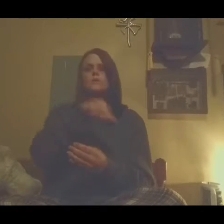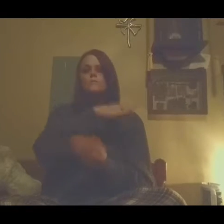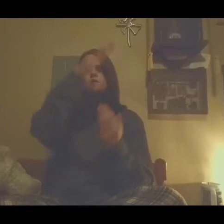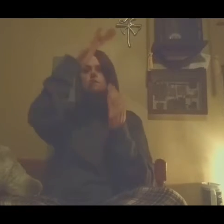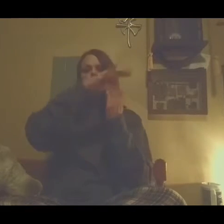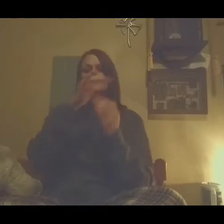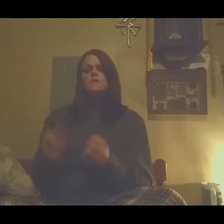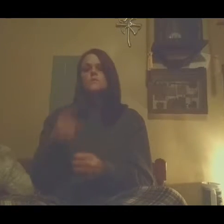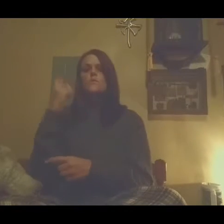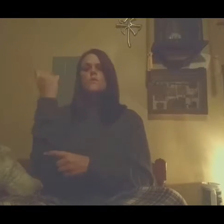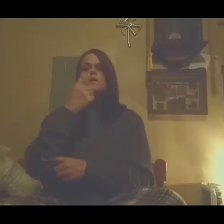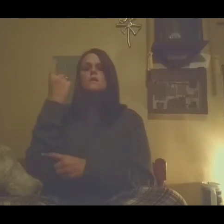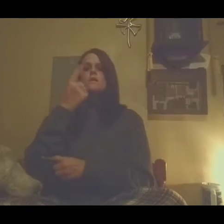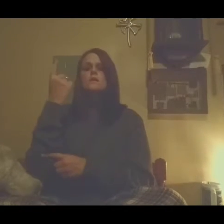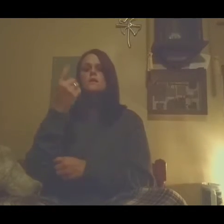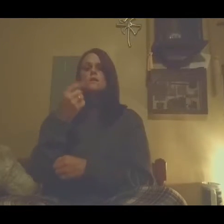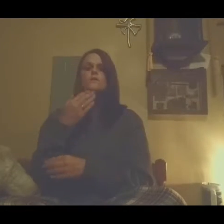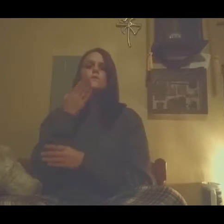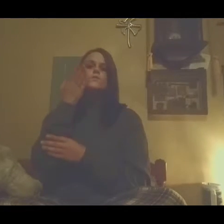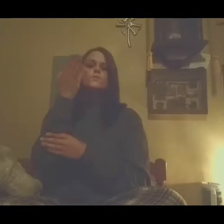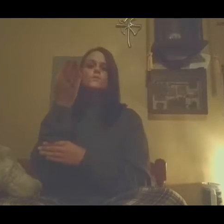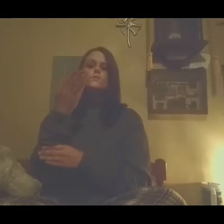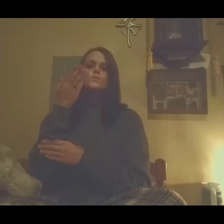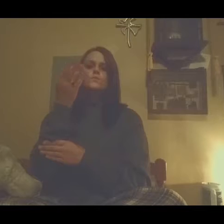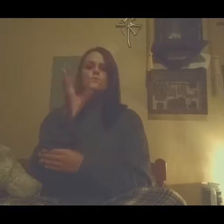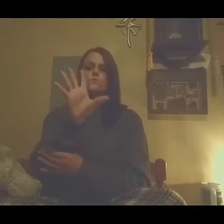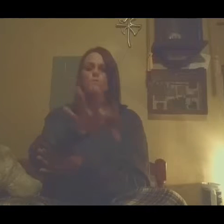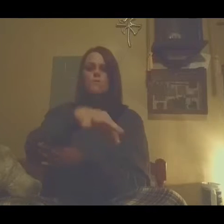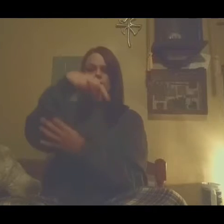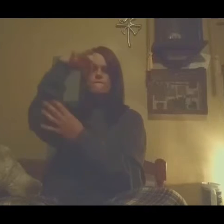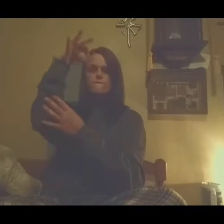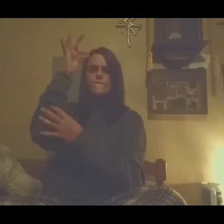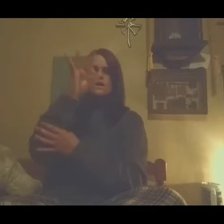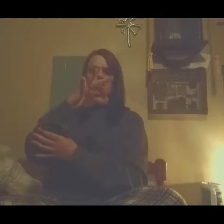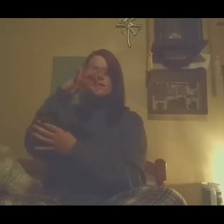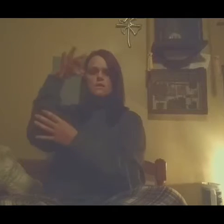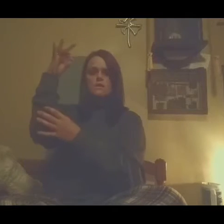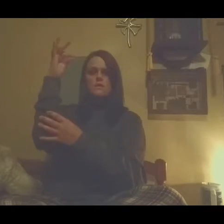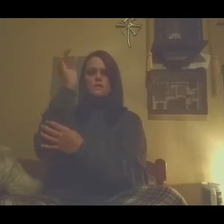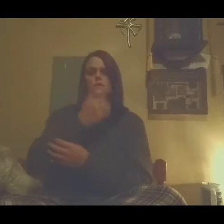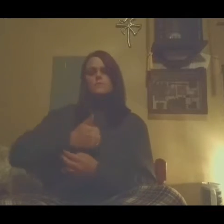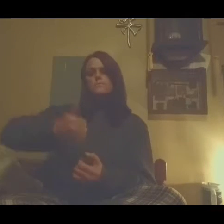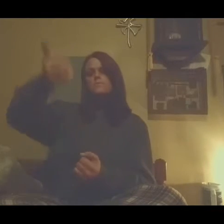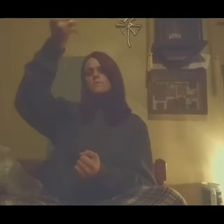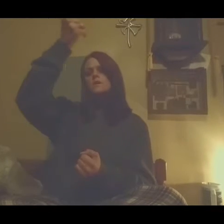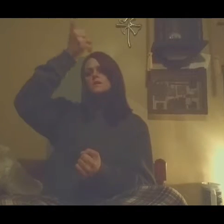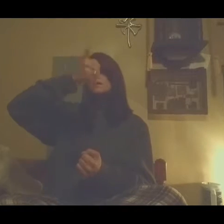tops That's where you'll find me